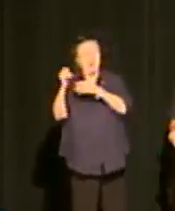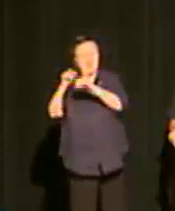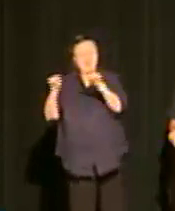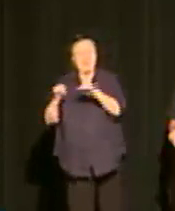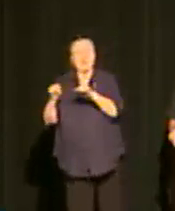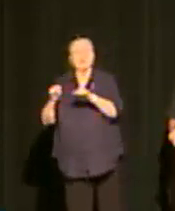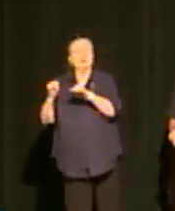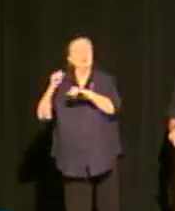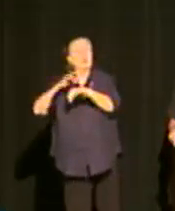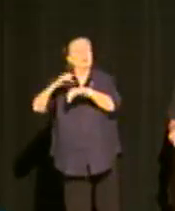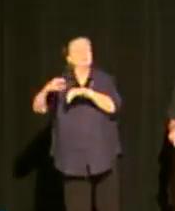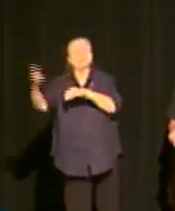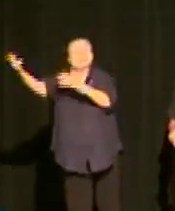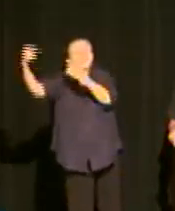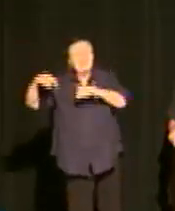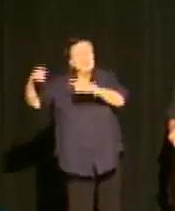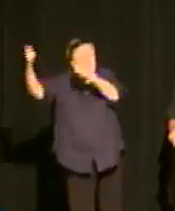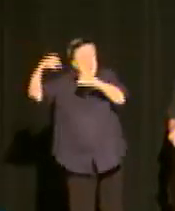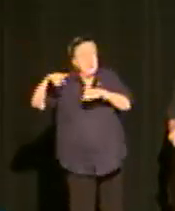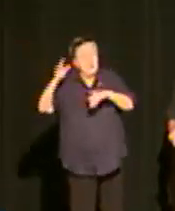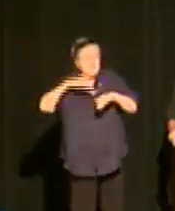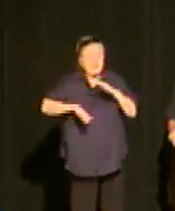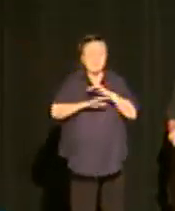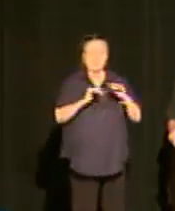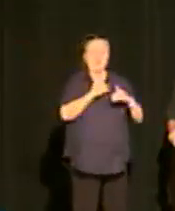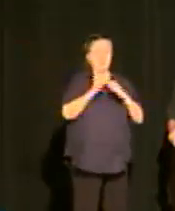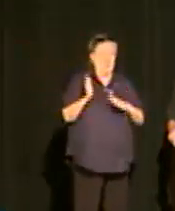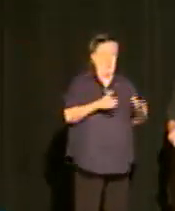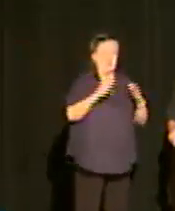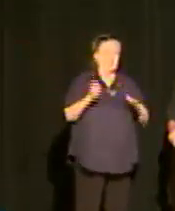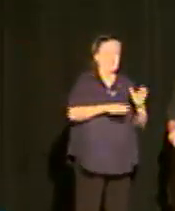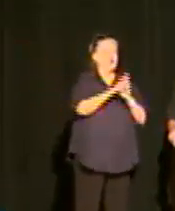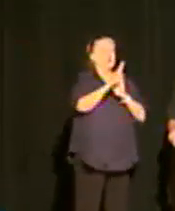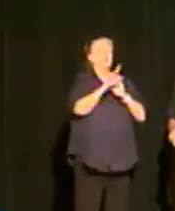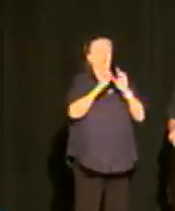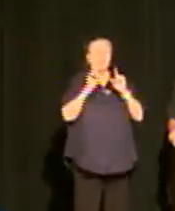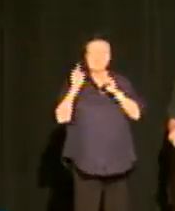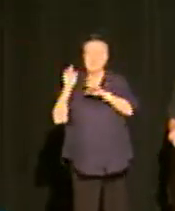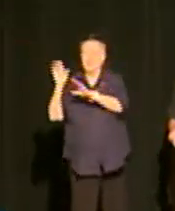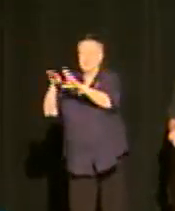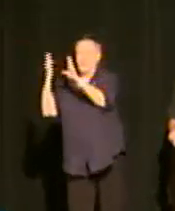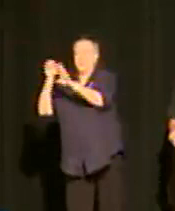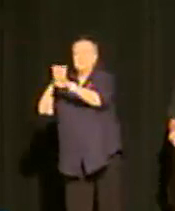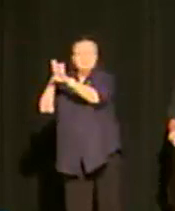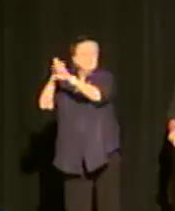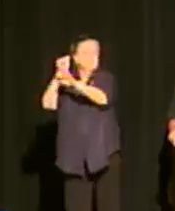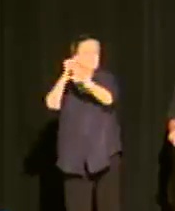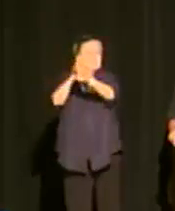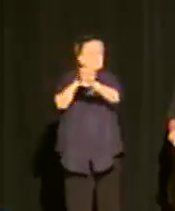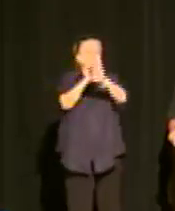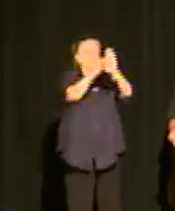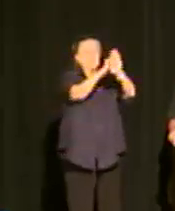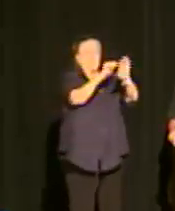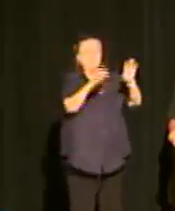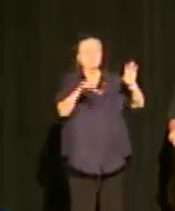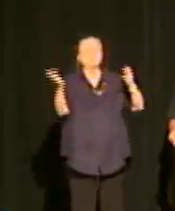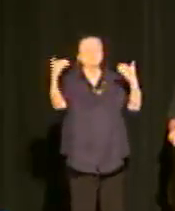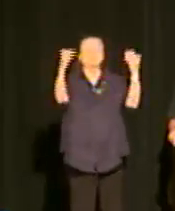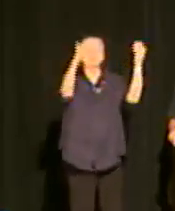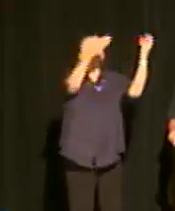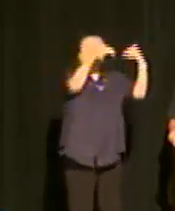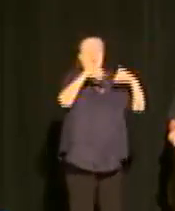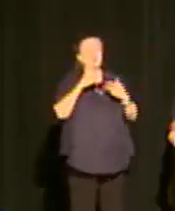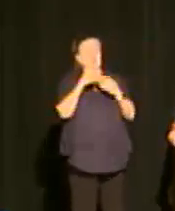we mobilized based on a plan that had been developed and implemented, going door to door, effectively, basically saving the